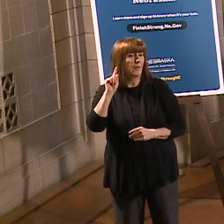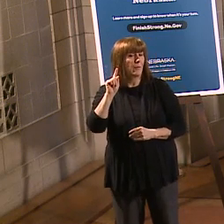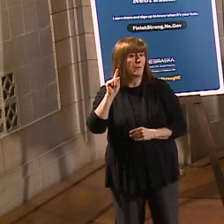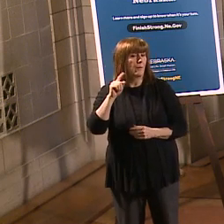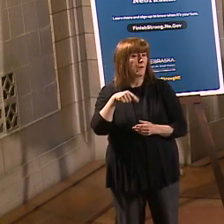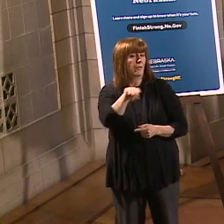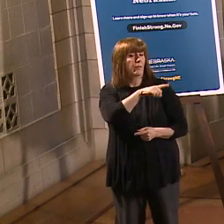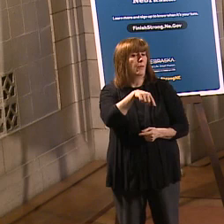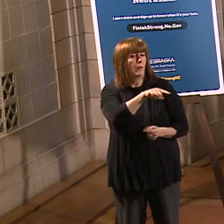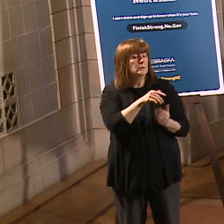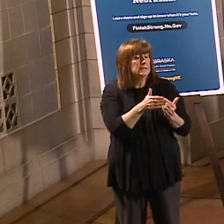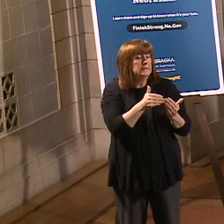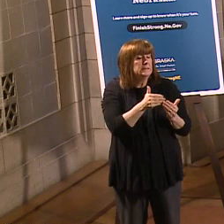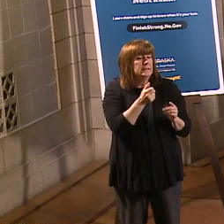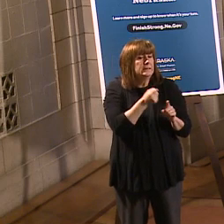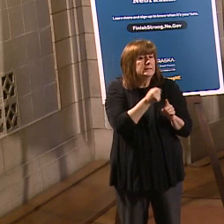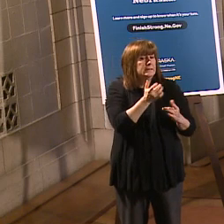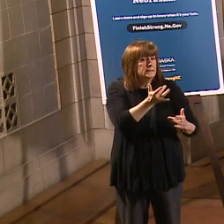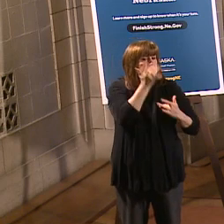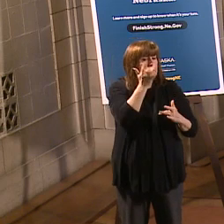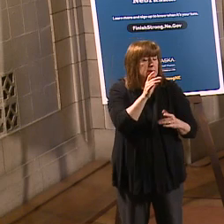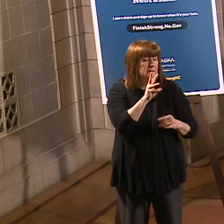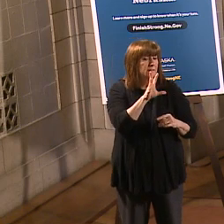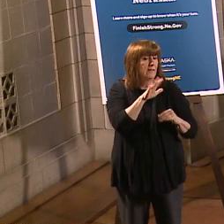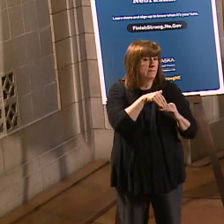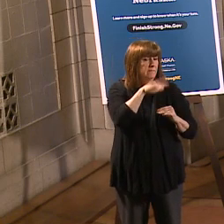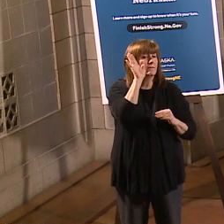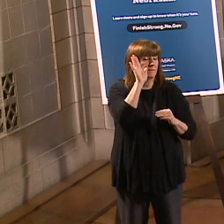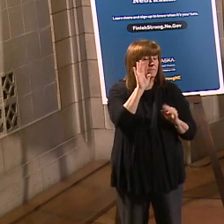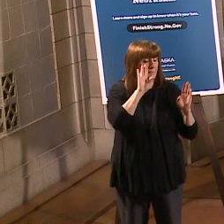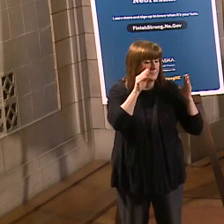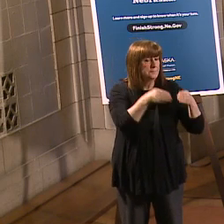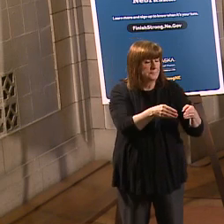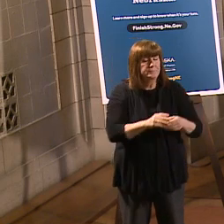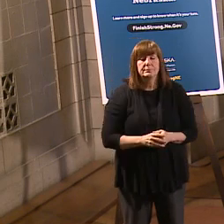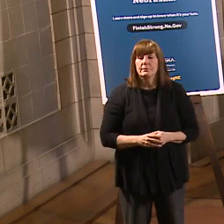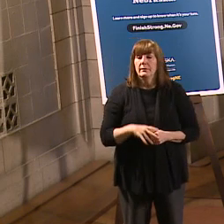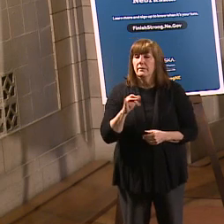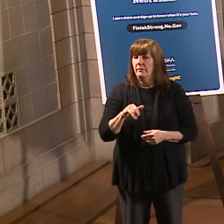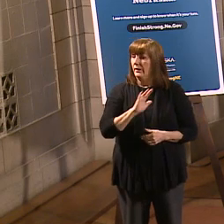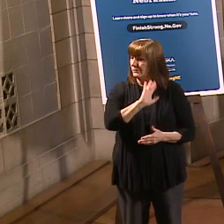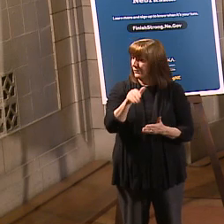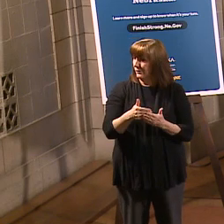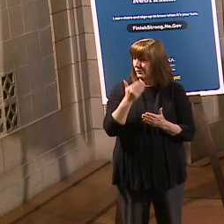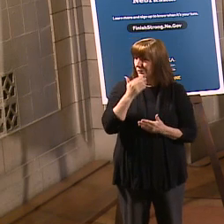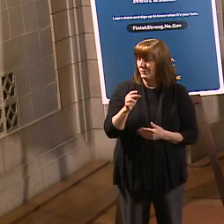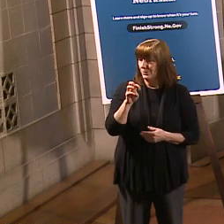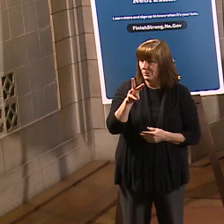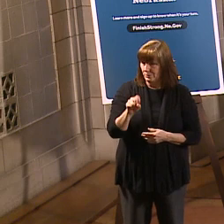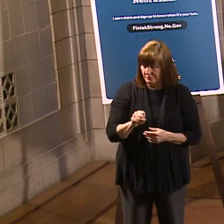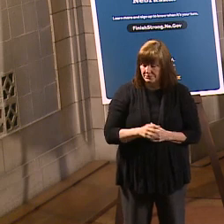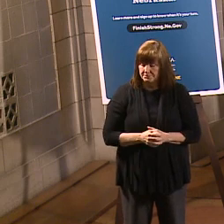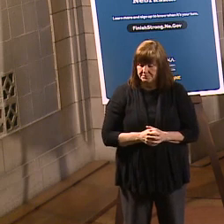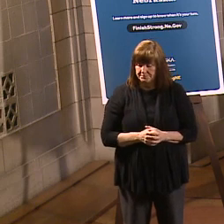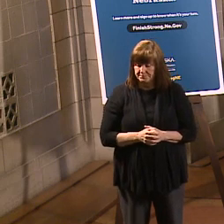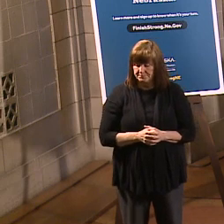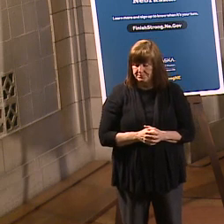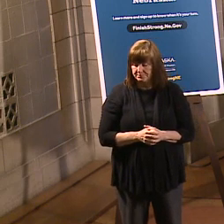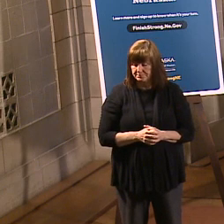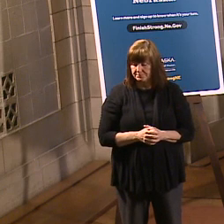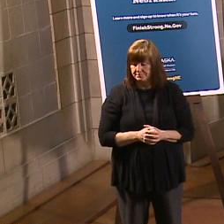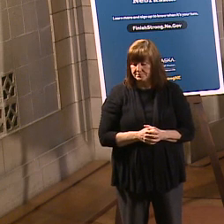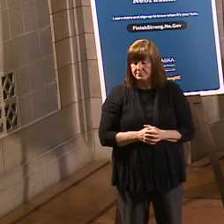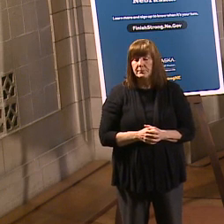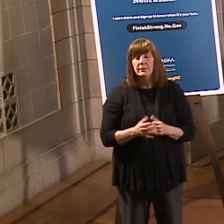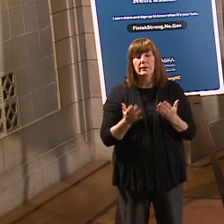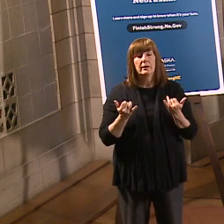vulnerable populations by targeting 65 years and older. So that is all good news there. All